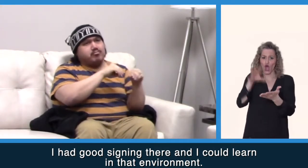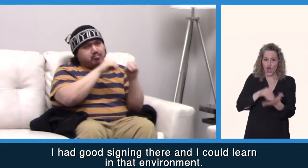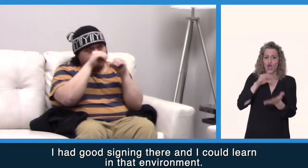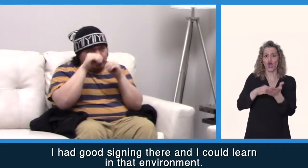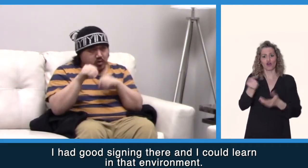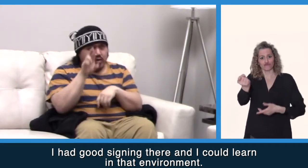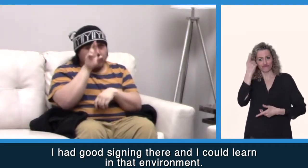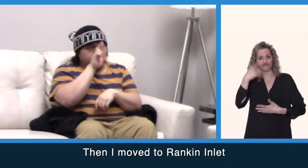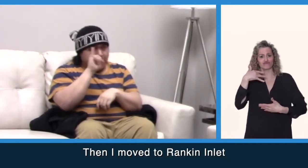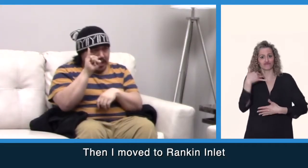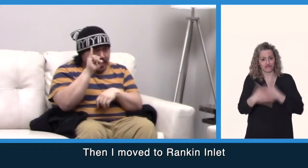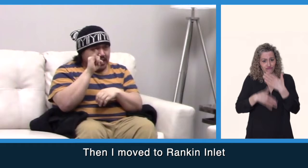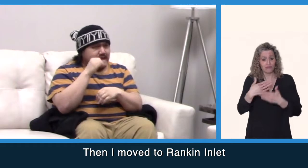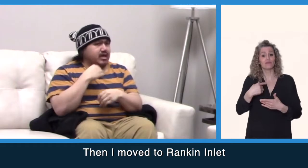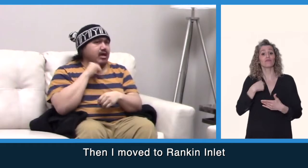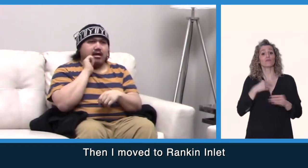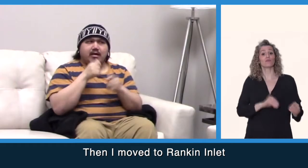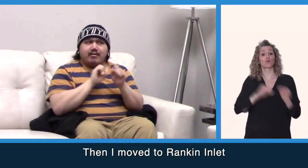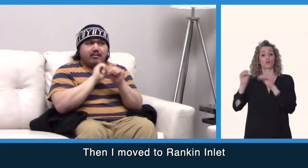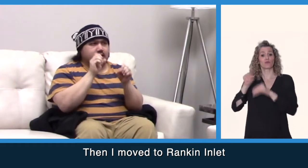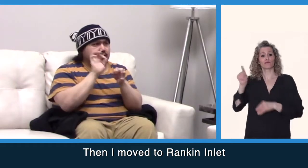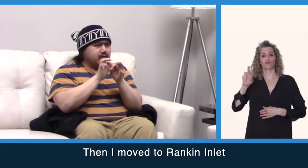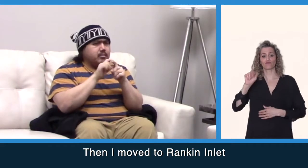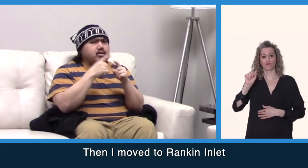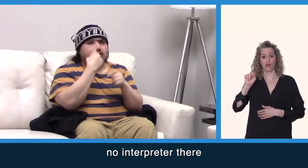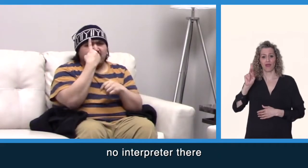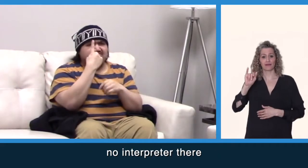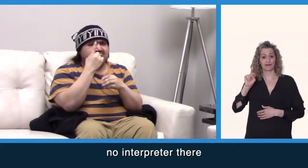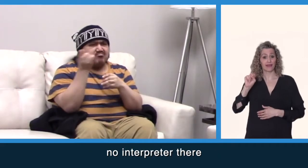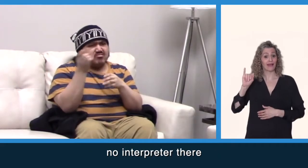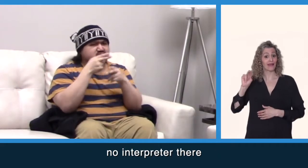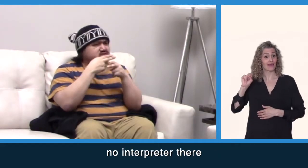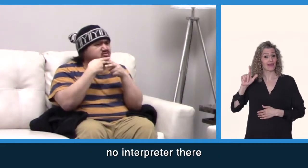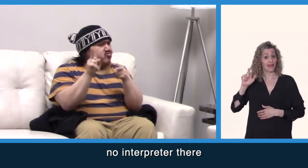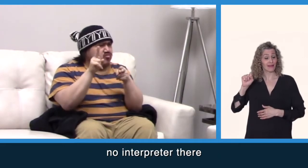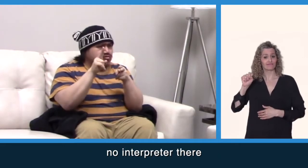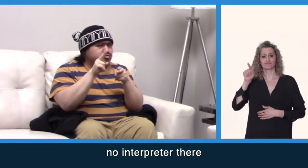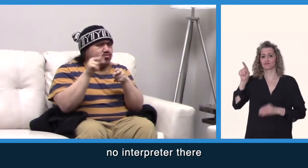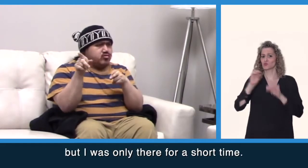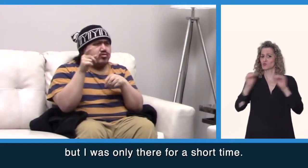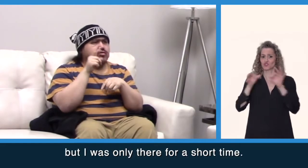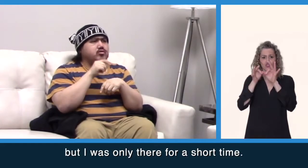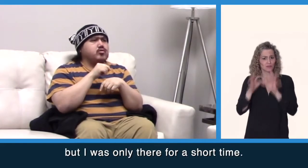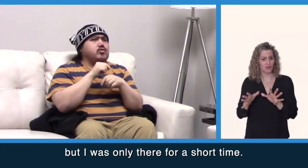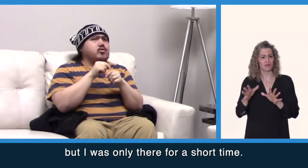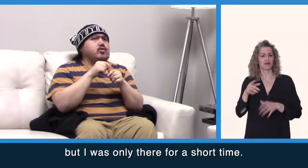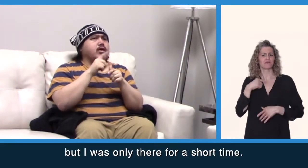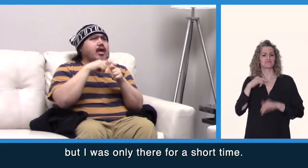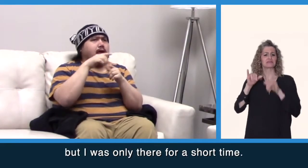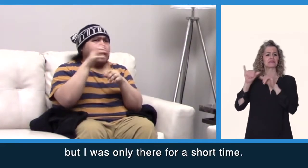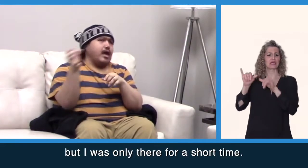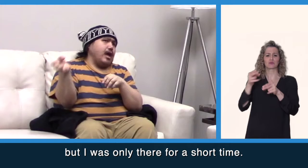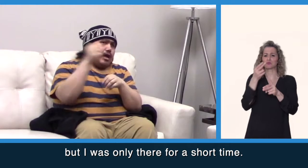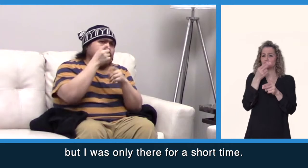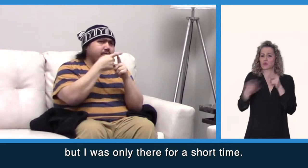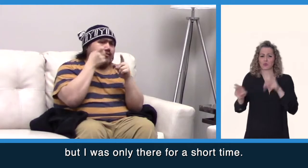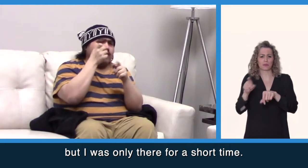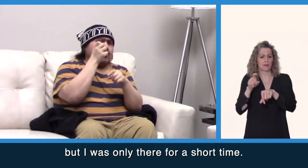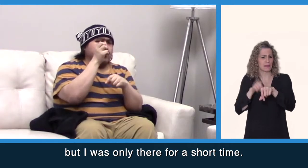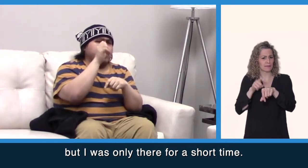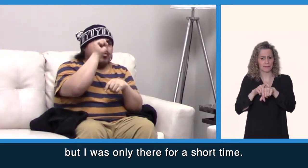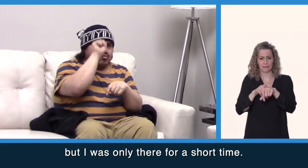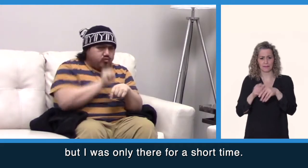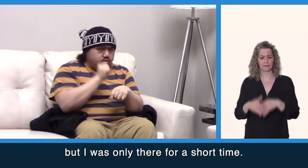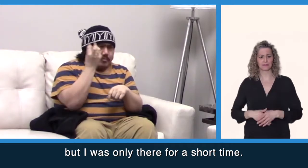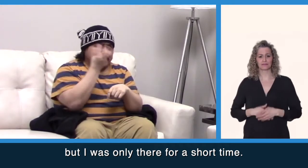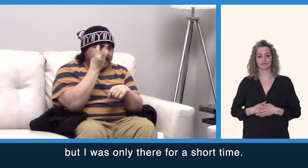environment. Then I moved to Rankin Inlet, no interpreter there. Well, it was for a short time, or I was there,